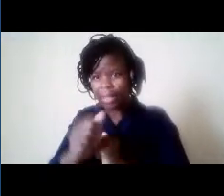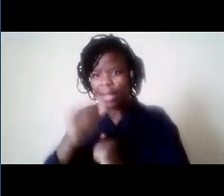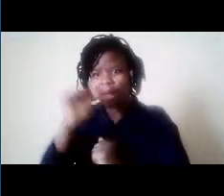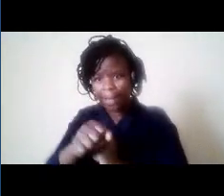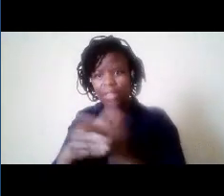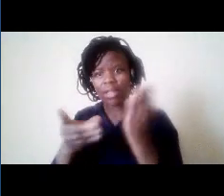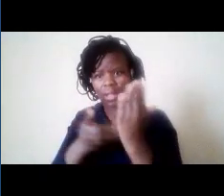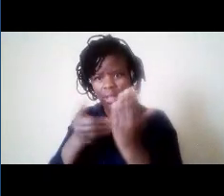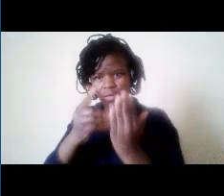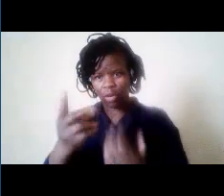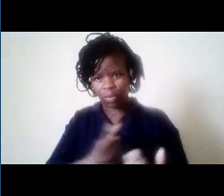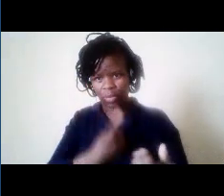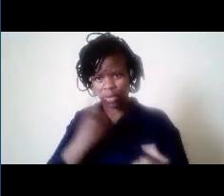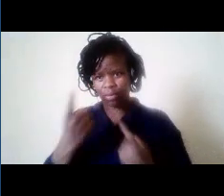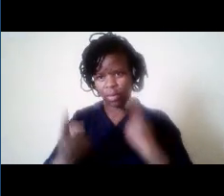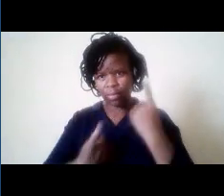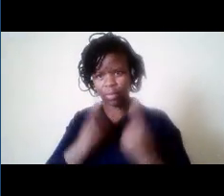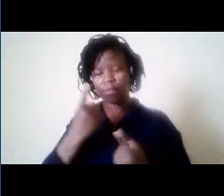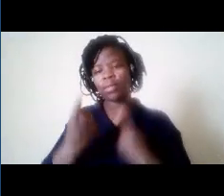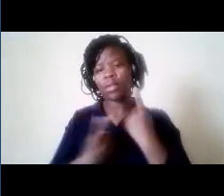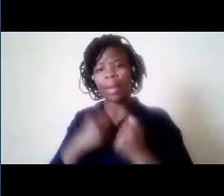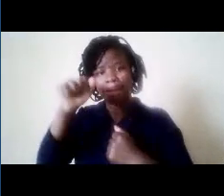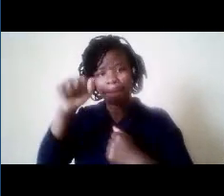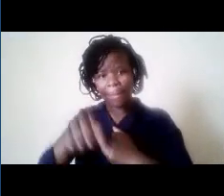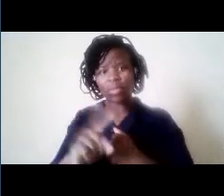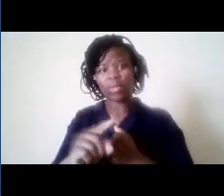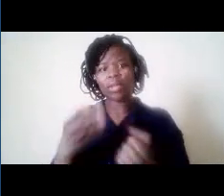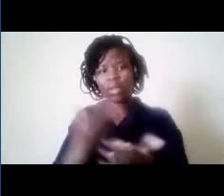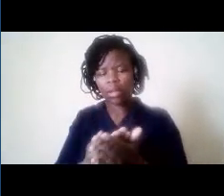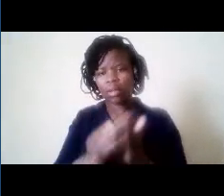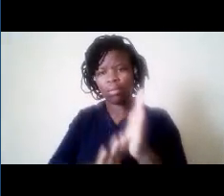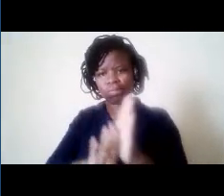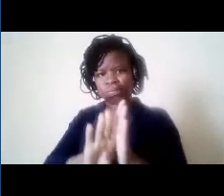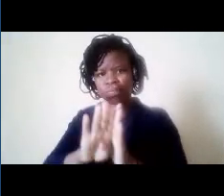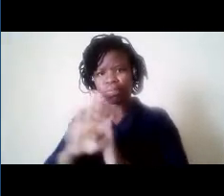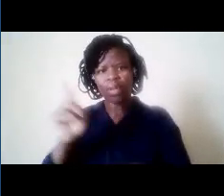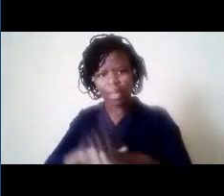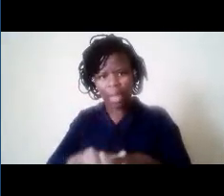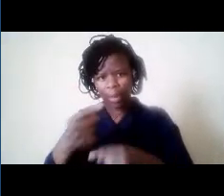ourselves. It must be grown over time with deliberate intent.